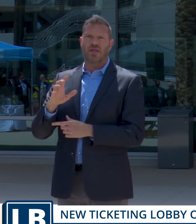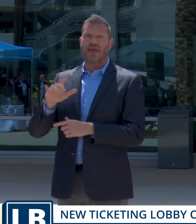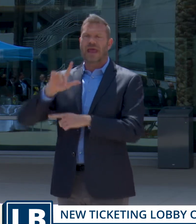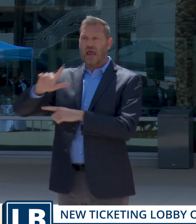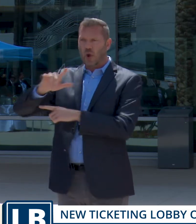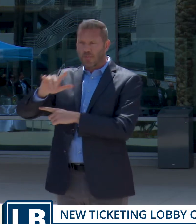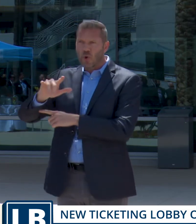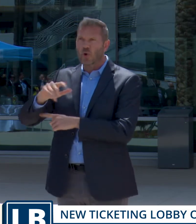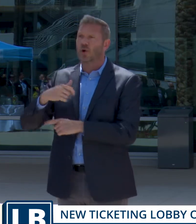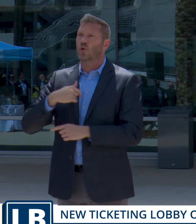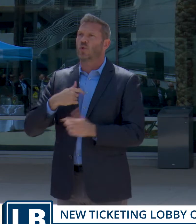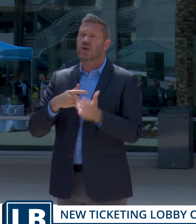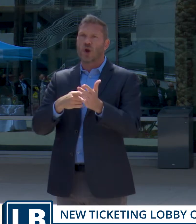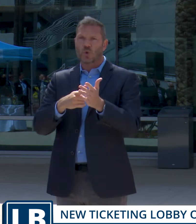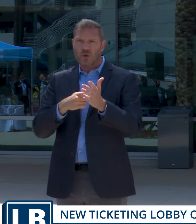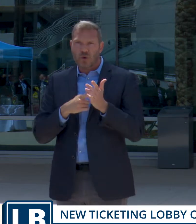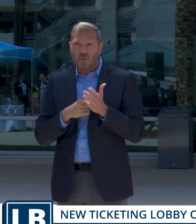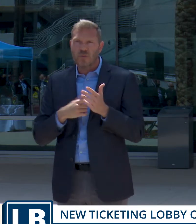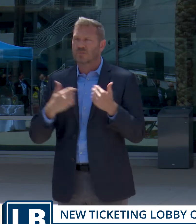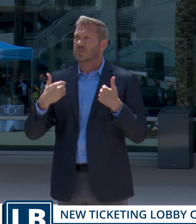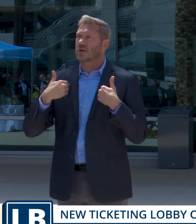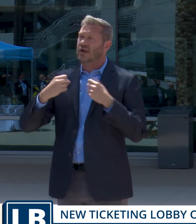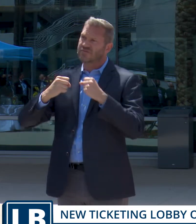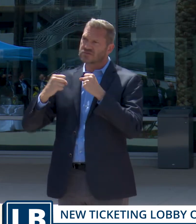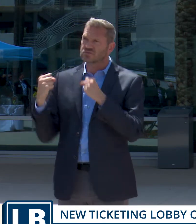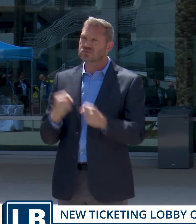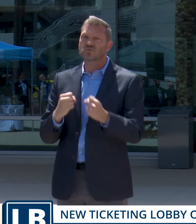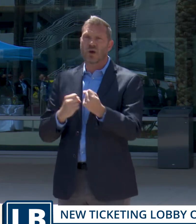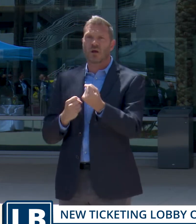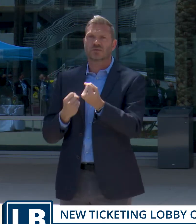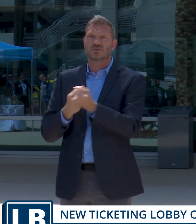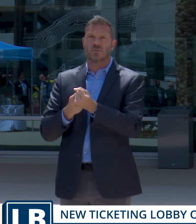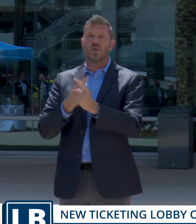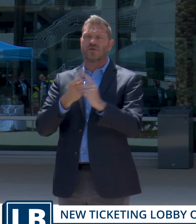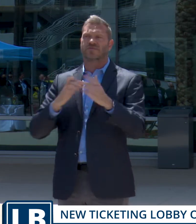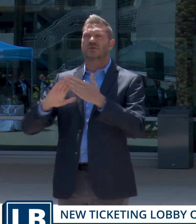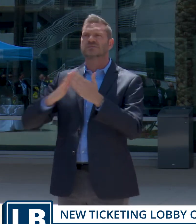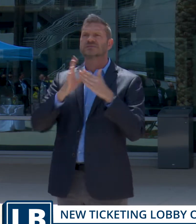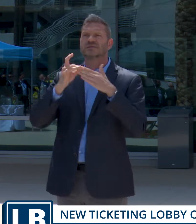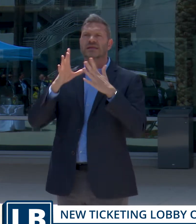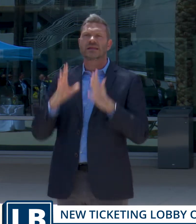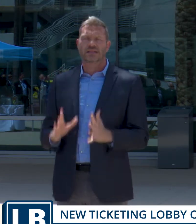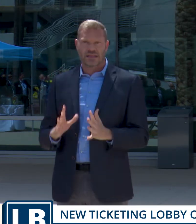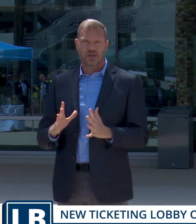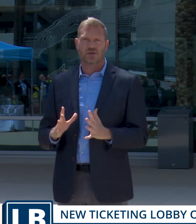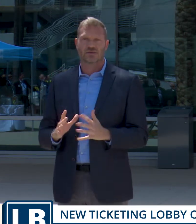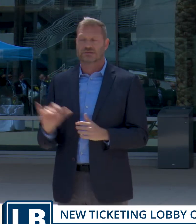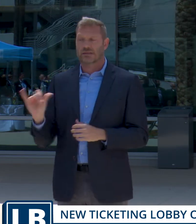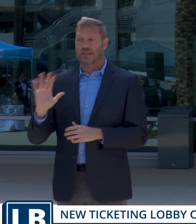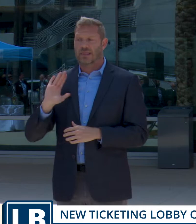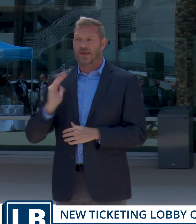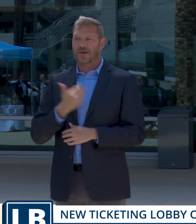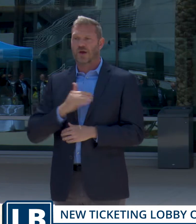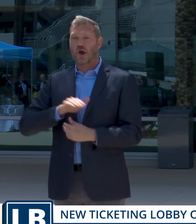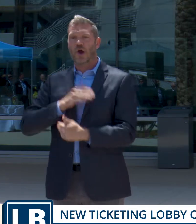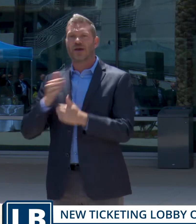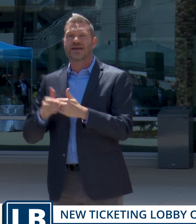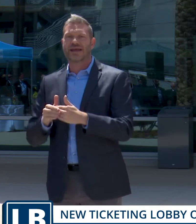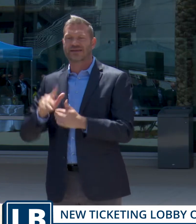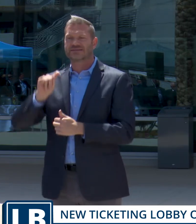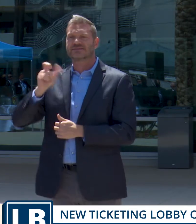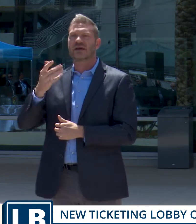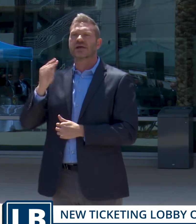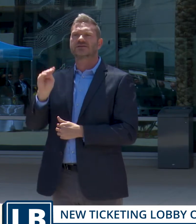both require and have the strong support and guidance of our city leaders, such as our next speaker, City Manager Tom